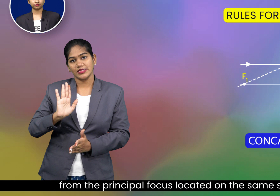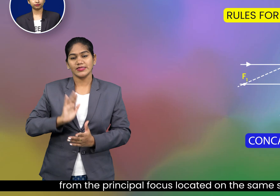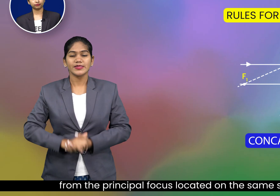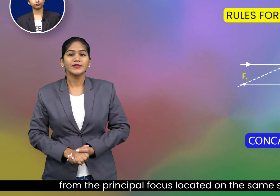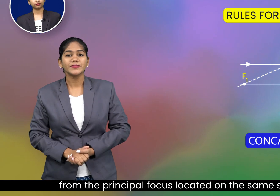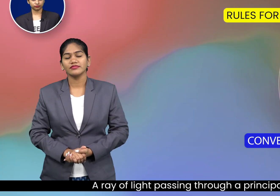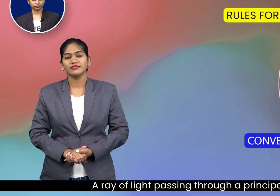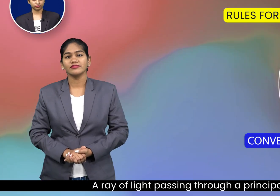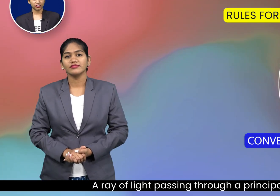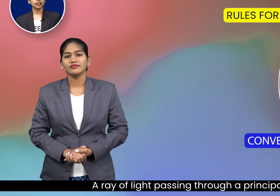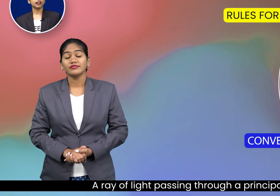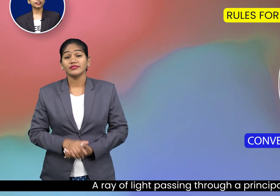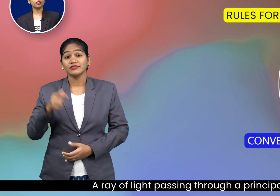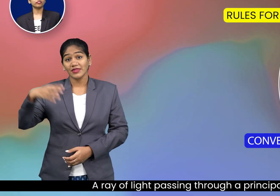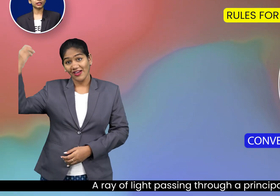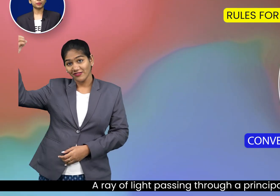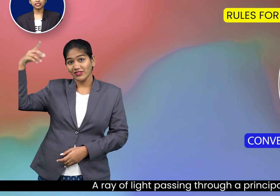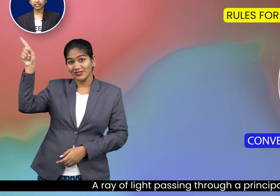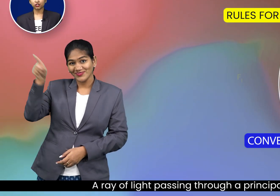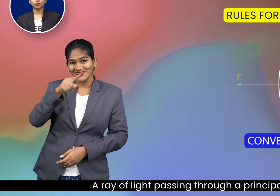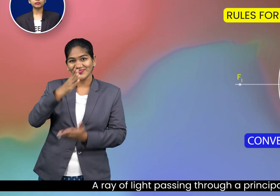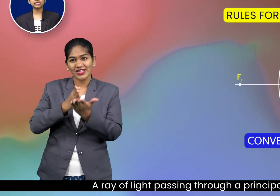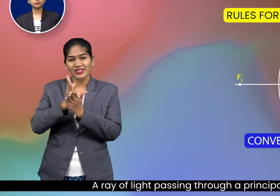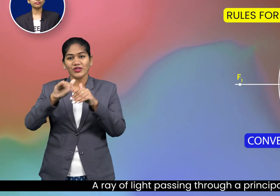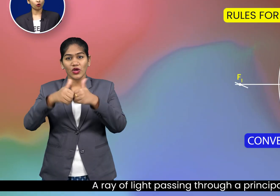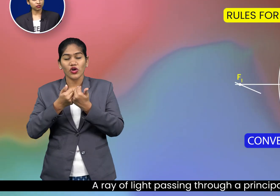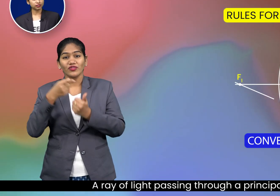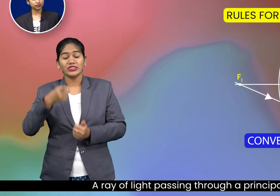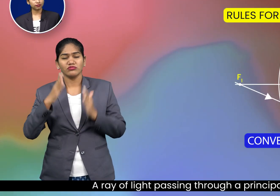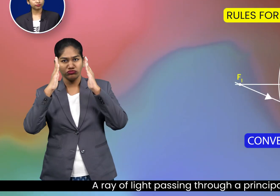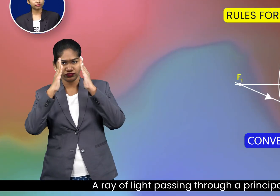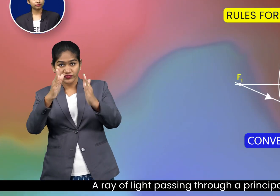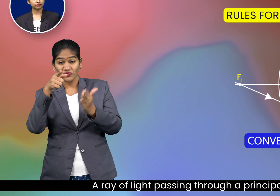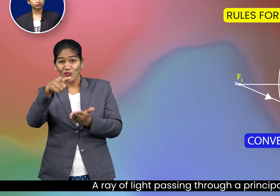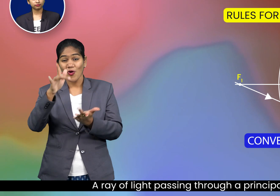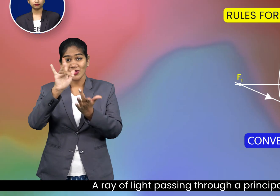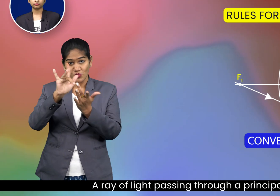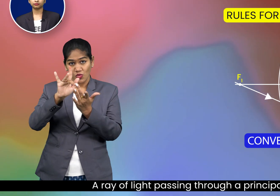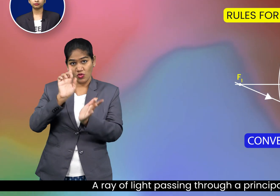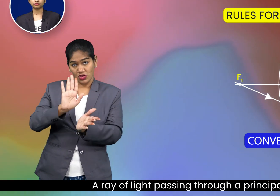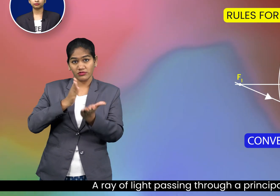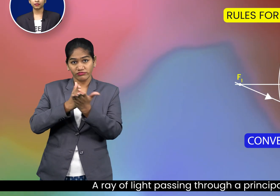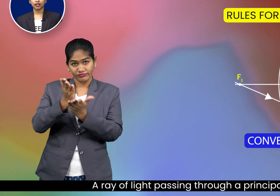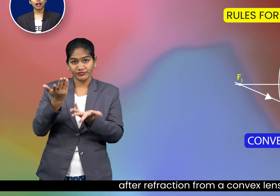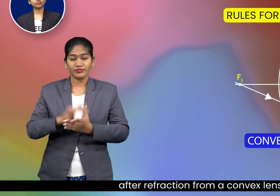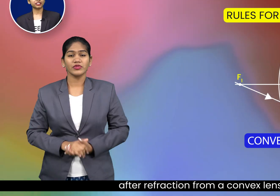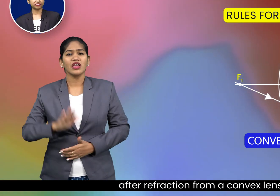A ray of light passing through a principal focus after